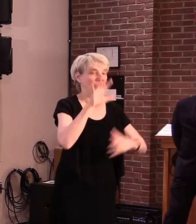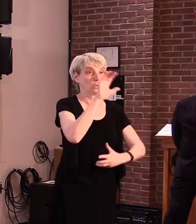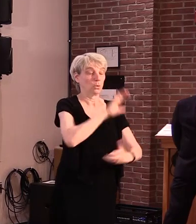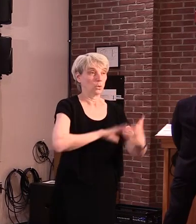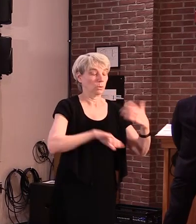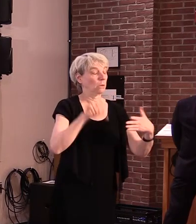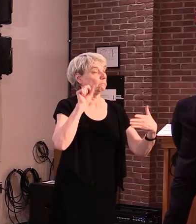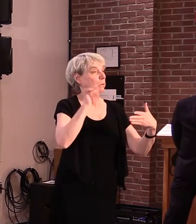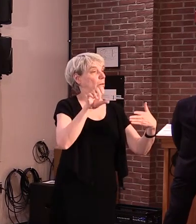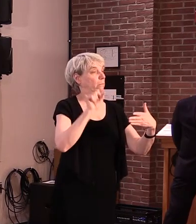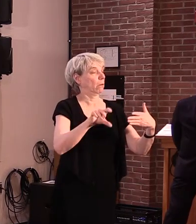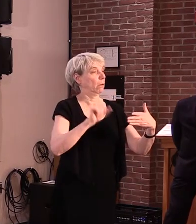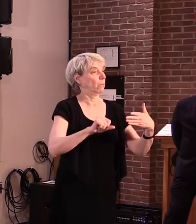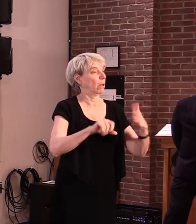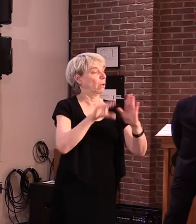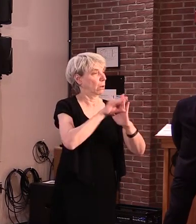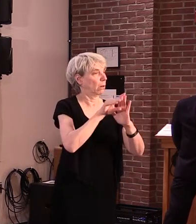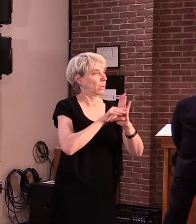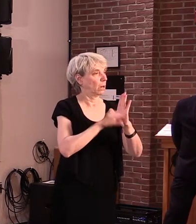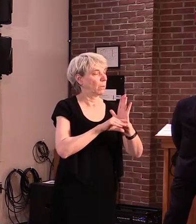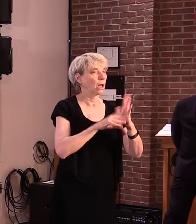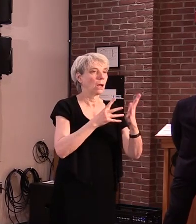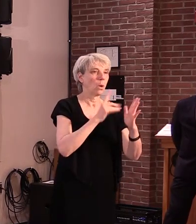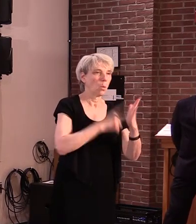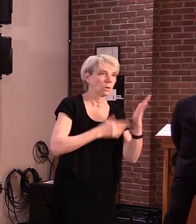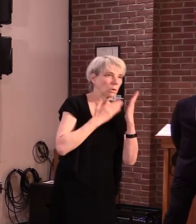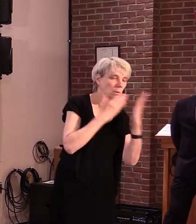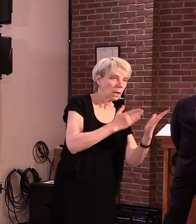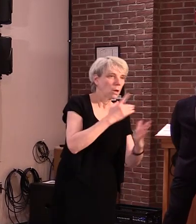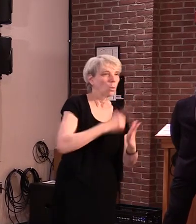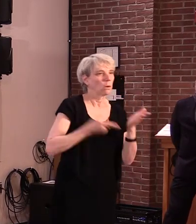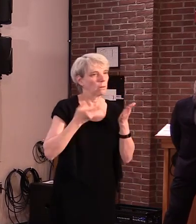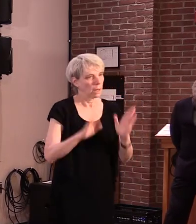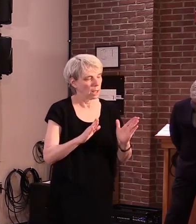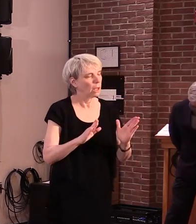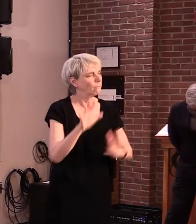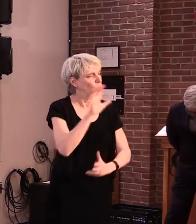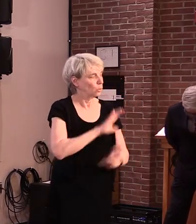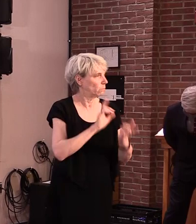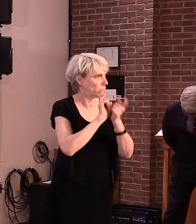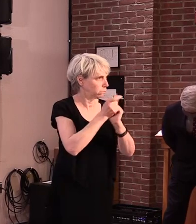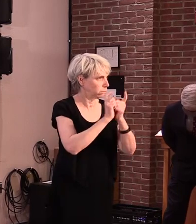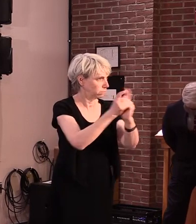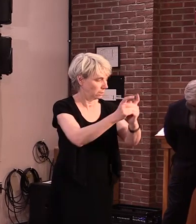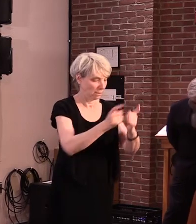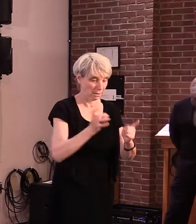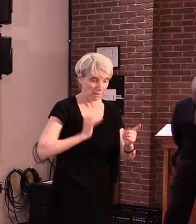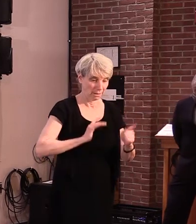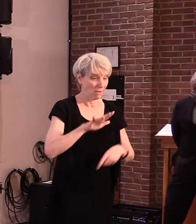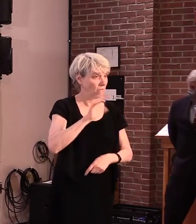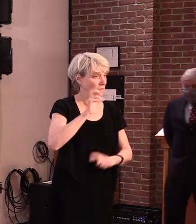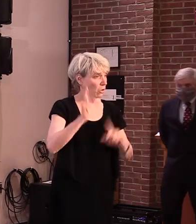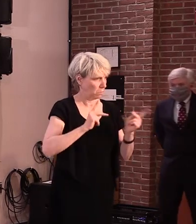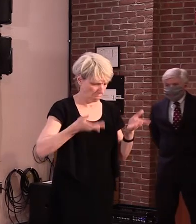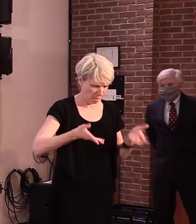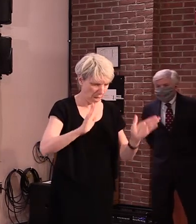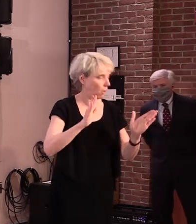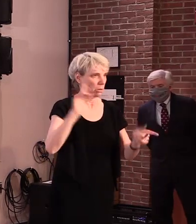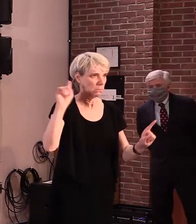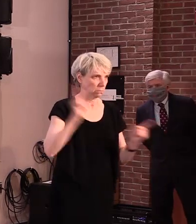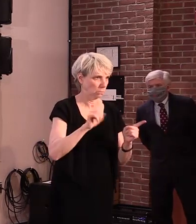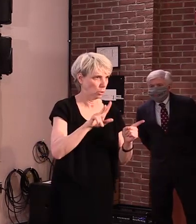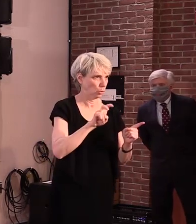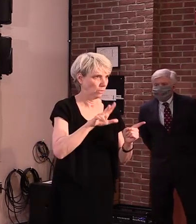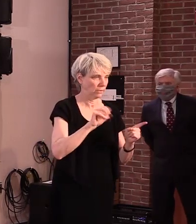entire last 3 months, really. We went, you know, from 500 to 250 to gatherings